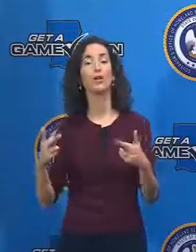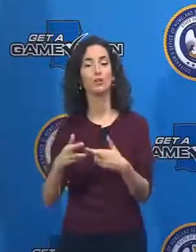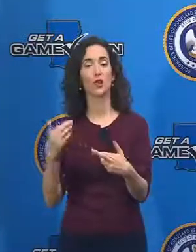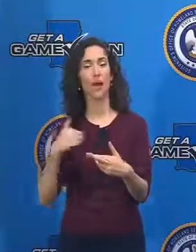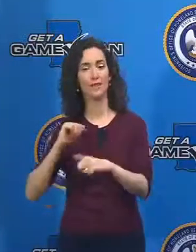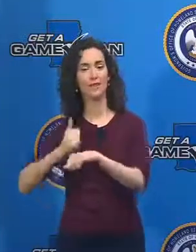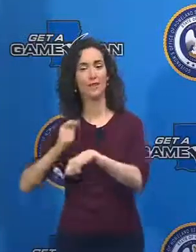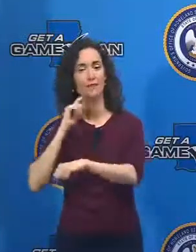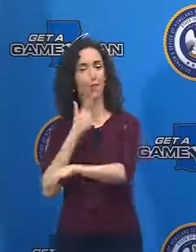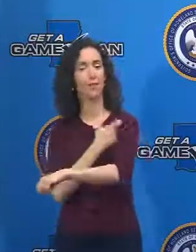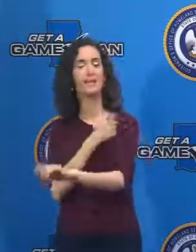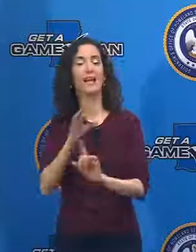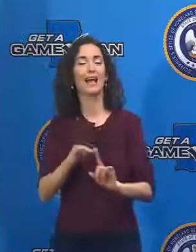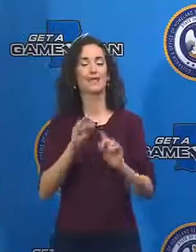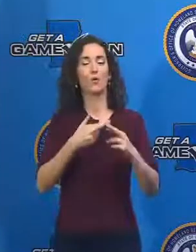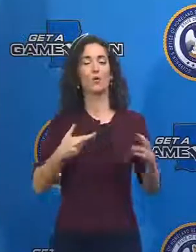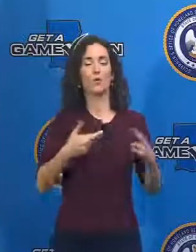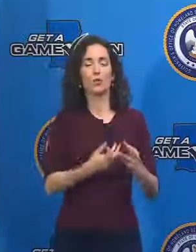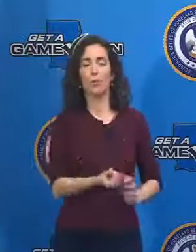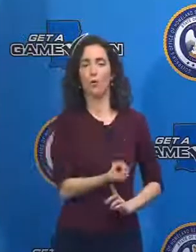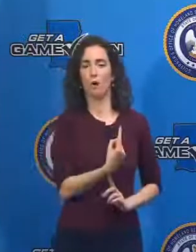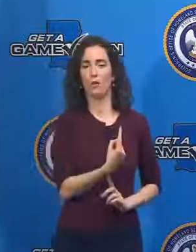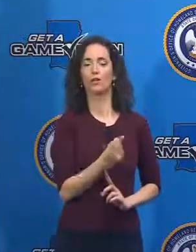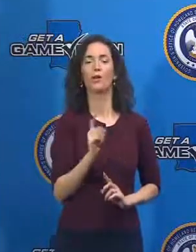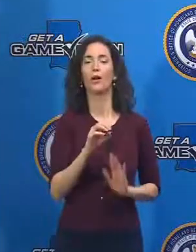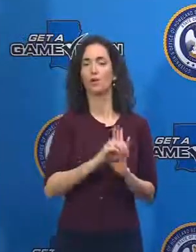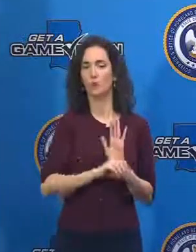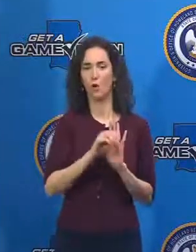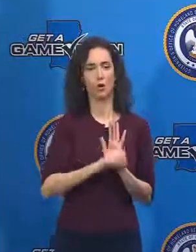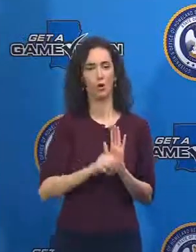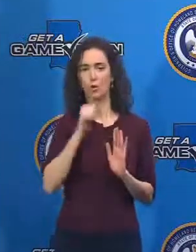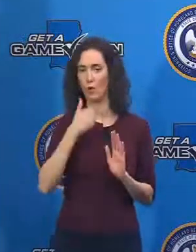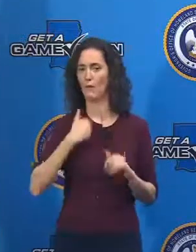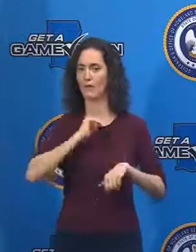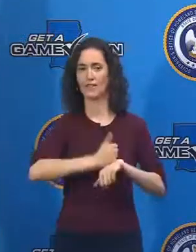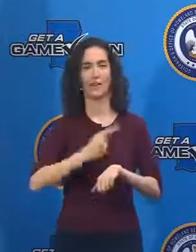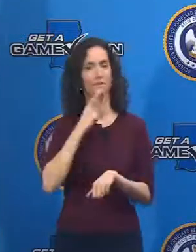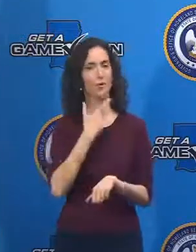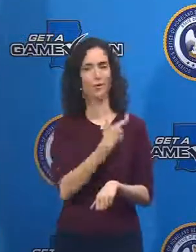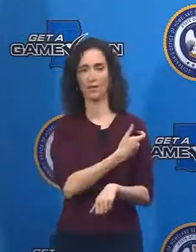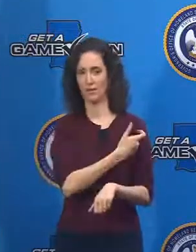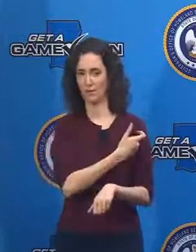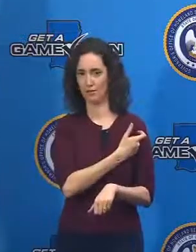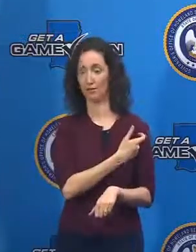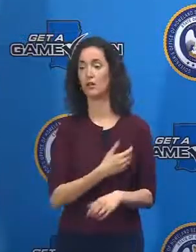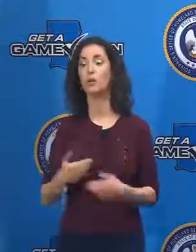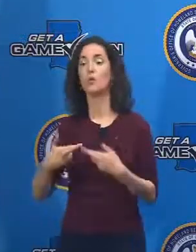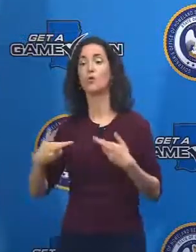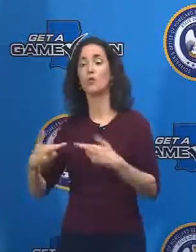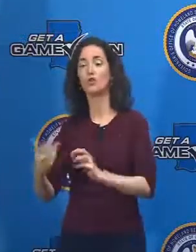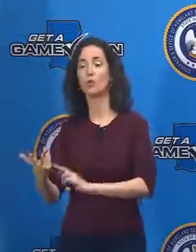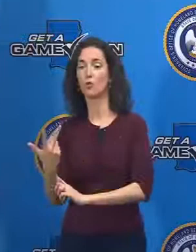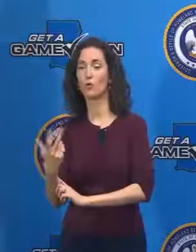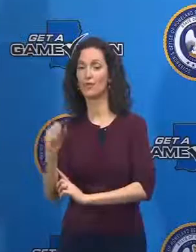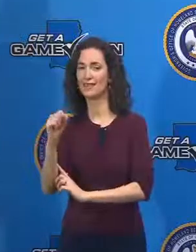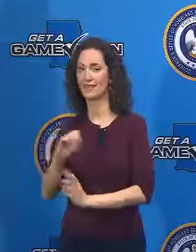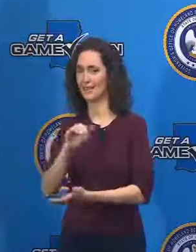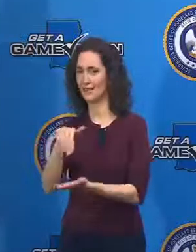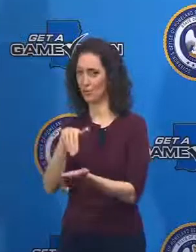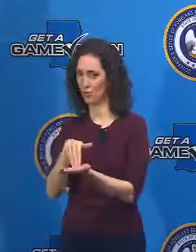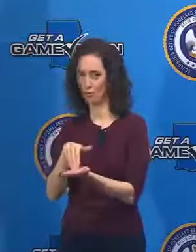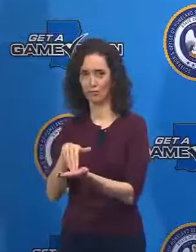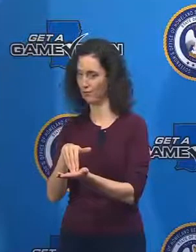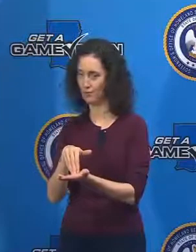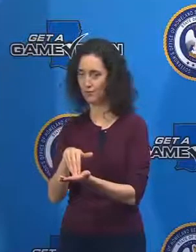for Region 1, which is New Orleans area, Region 3, which is South Central area,